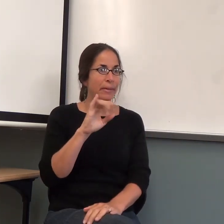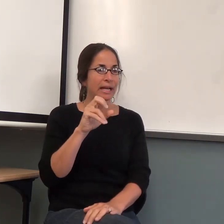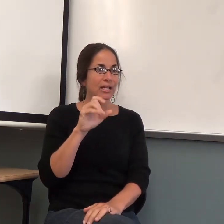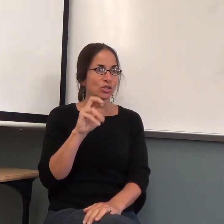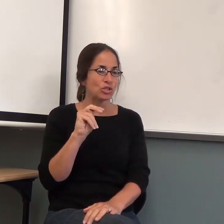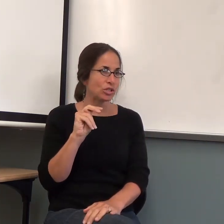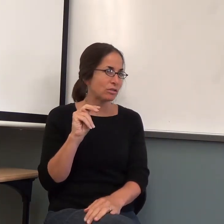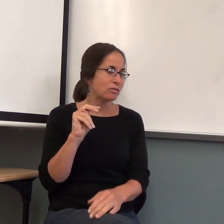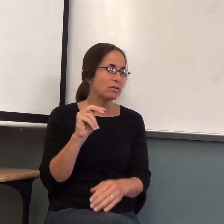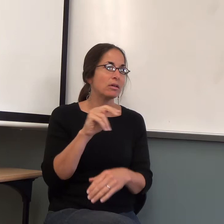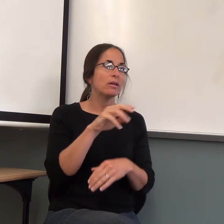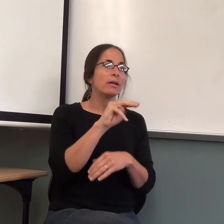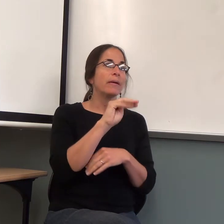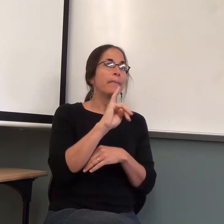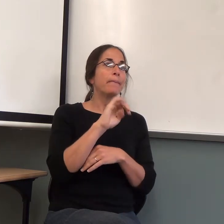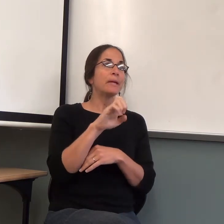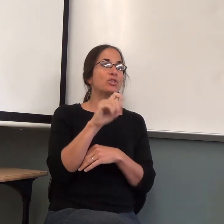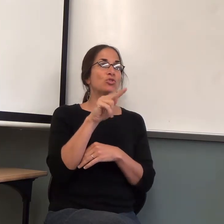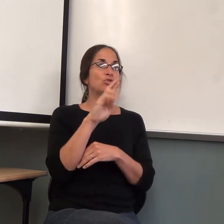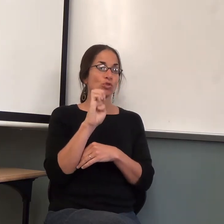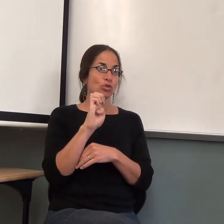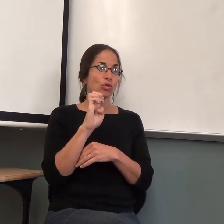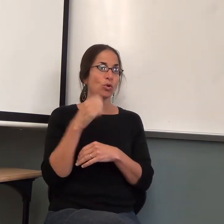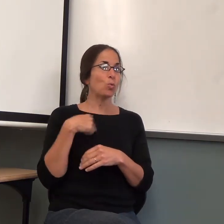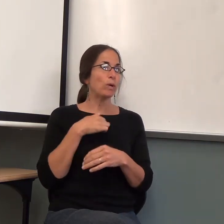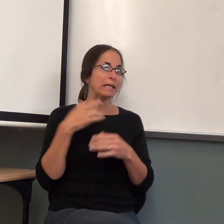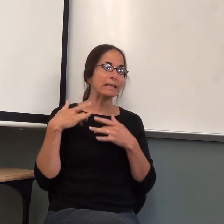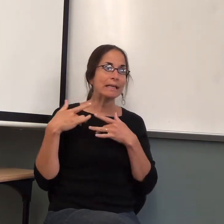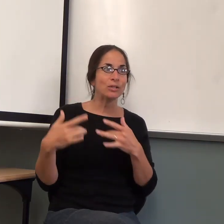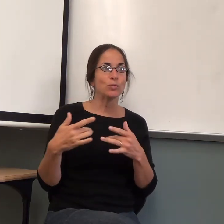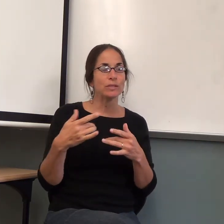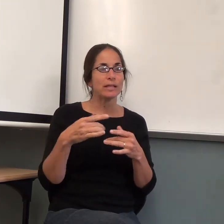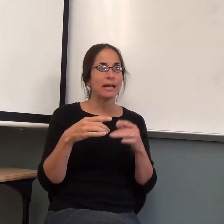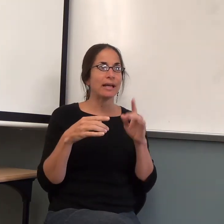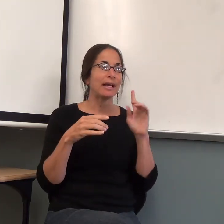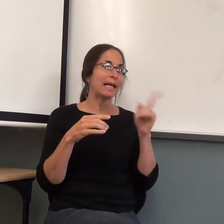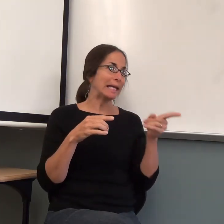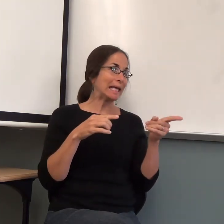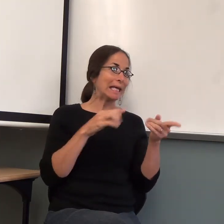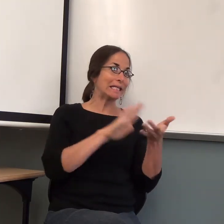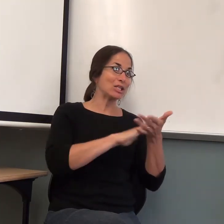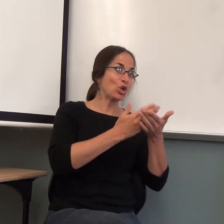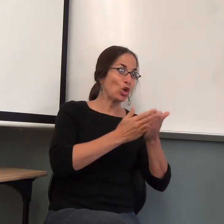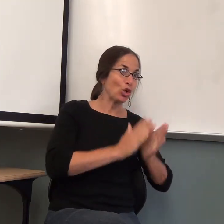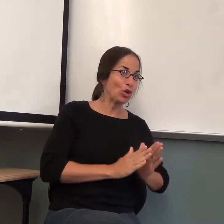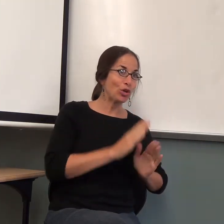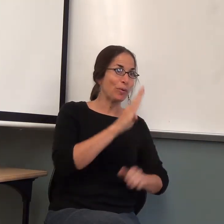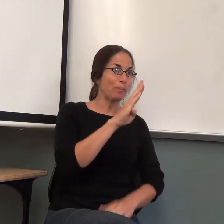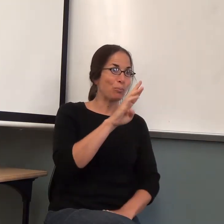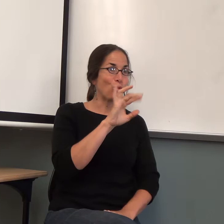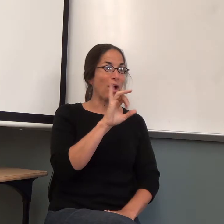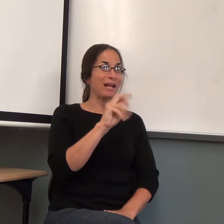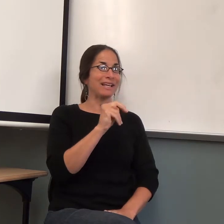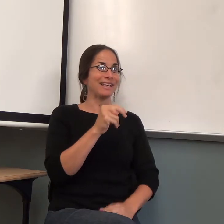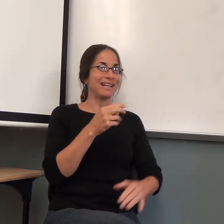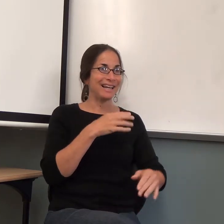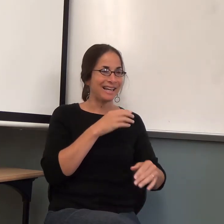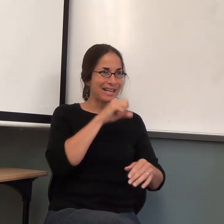a mixture, we naturally have a tendency, even I do, to say Brian is a cook. So Brian, remember he indicated that, so he knows what mixtures